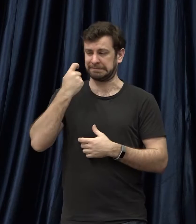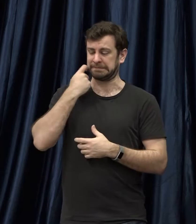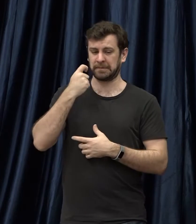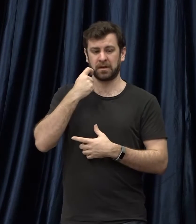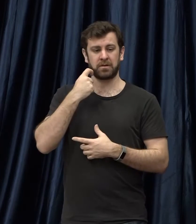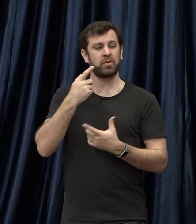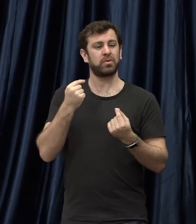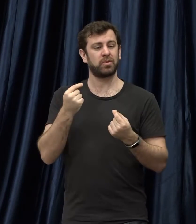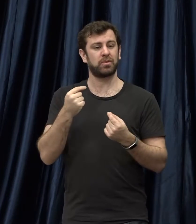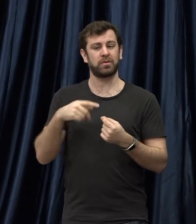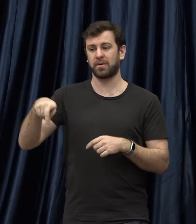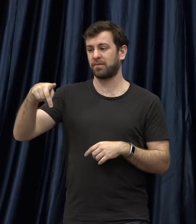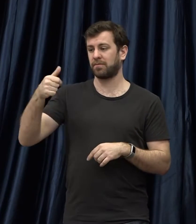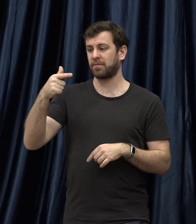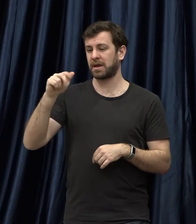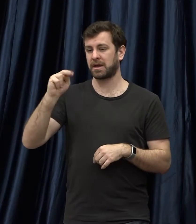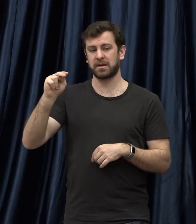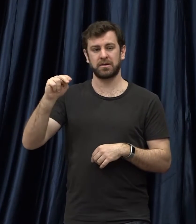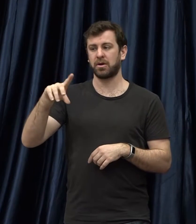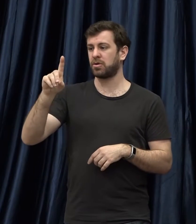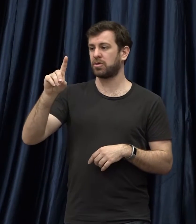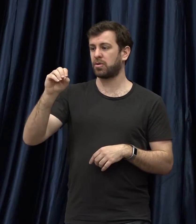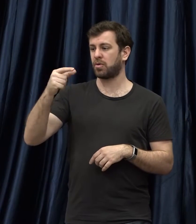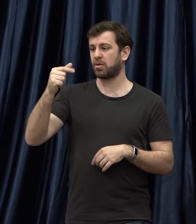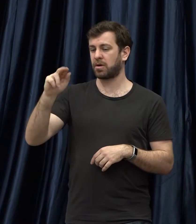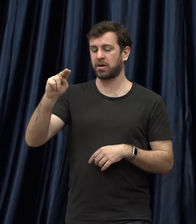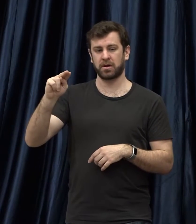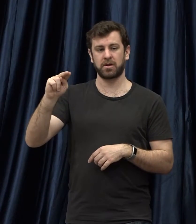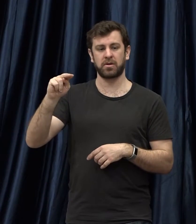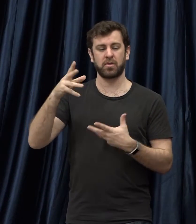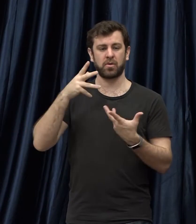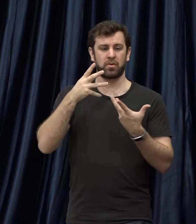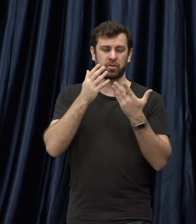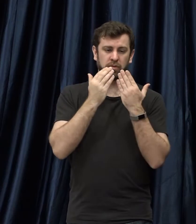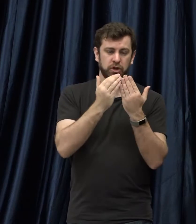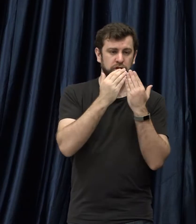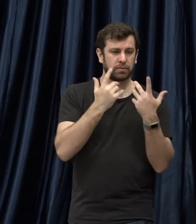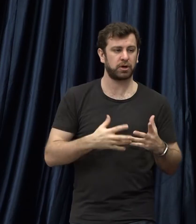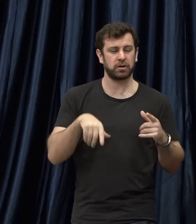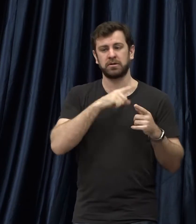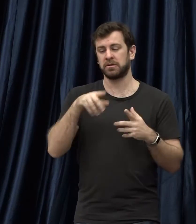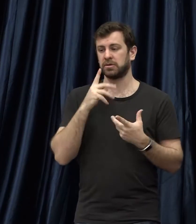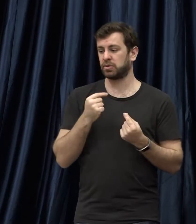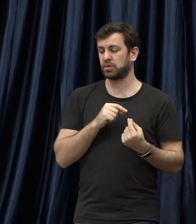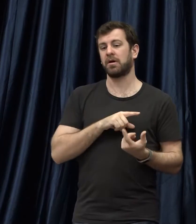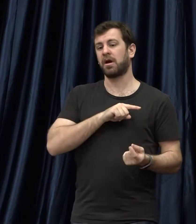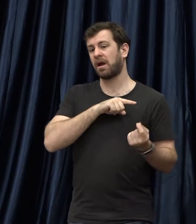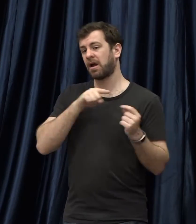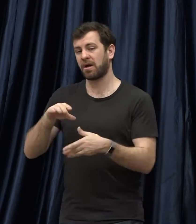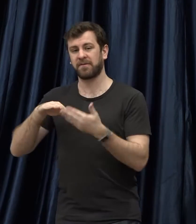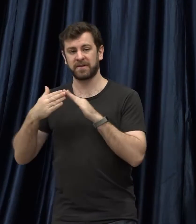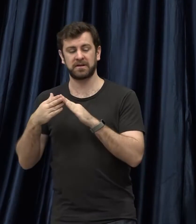a group of pagan Dogon worshippers came to their village and killed